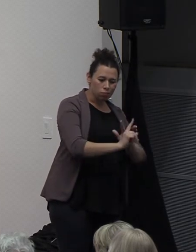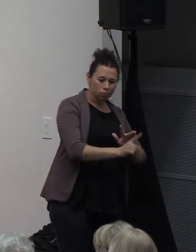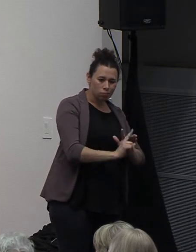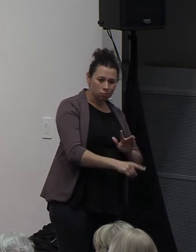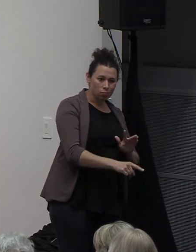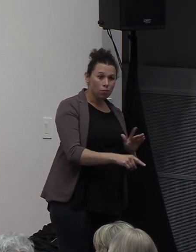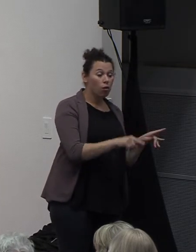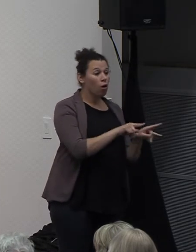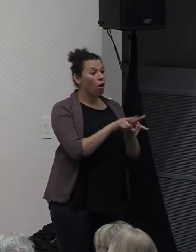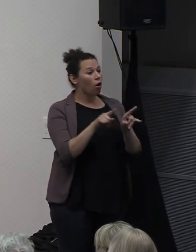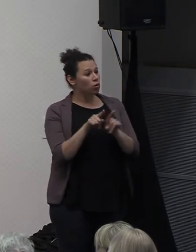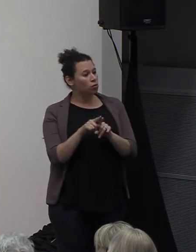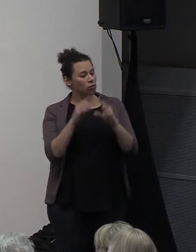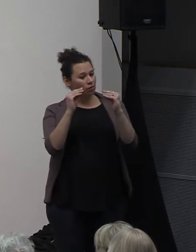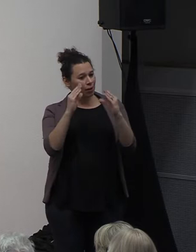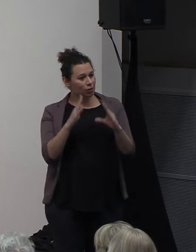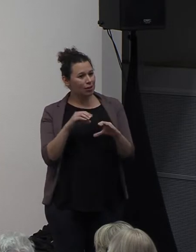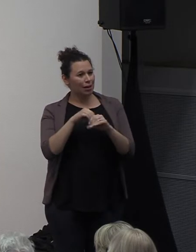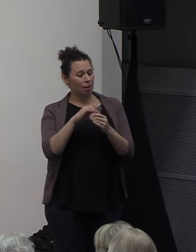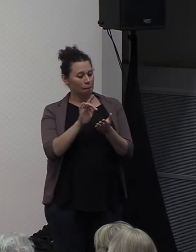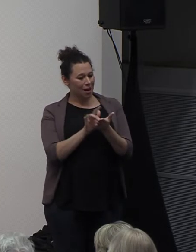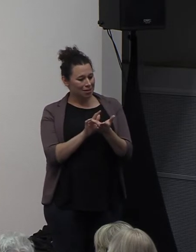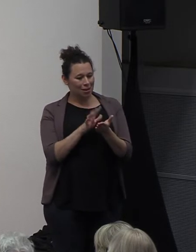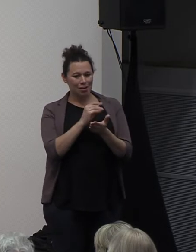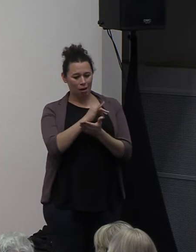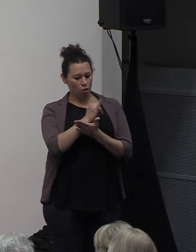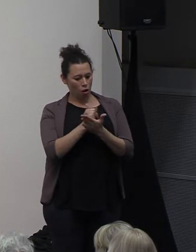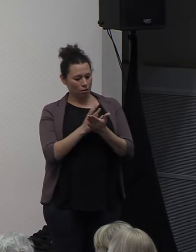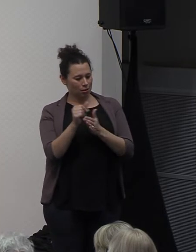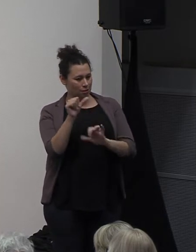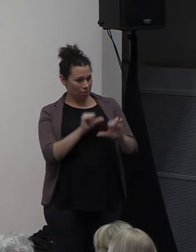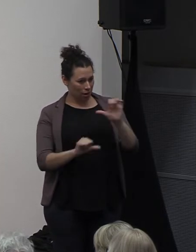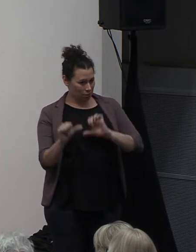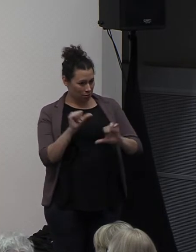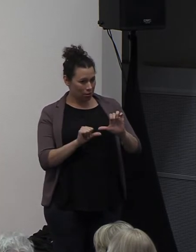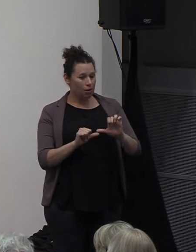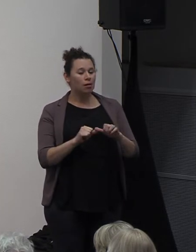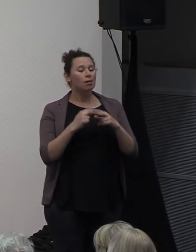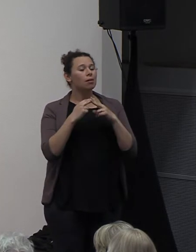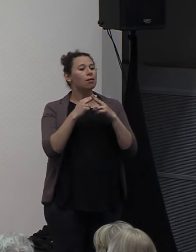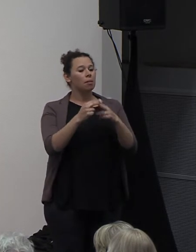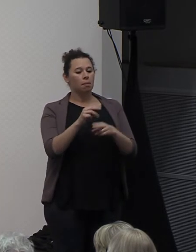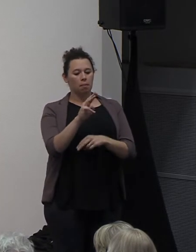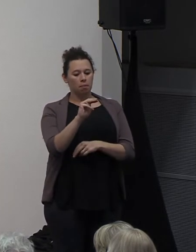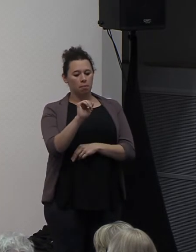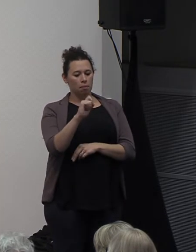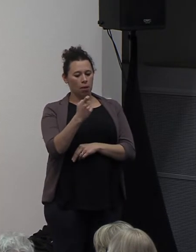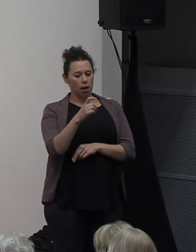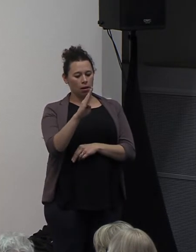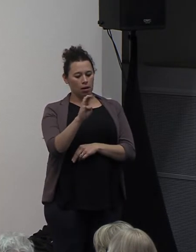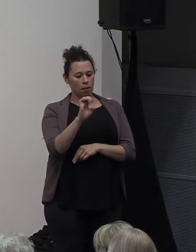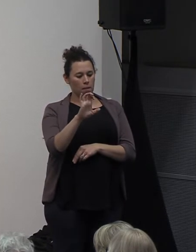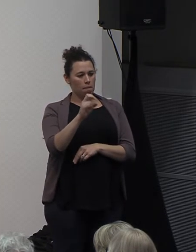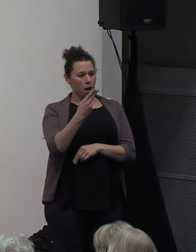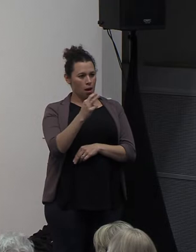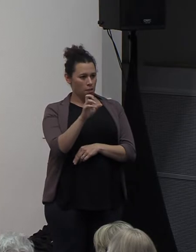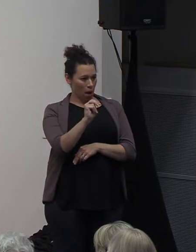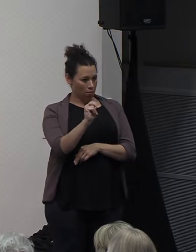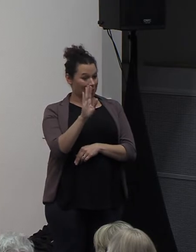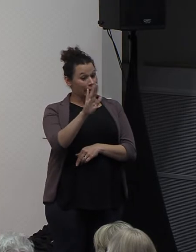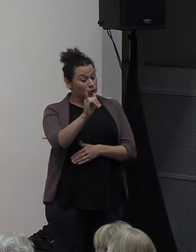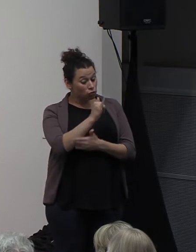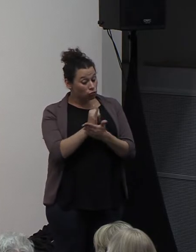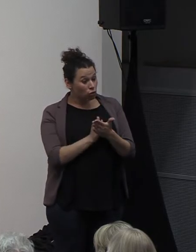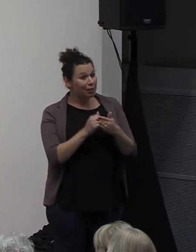and sciences and medicine, the artist Max Beckmann, whose paintings and drawings hang today in the Kemper